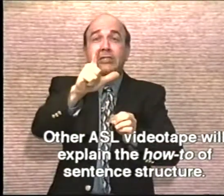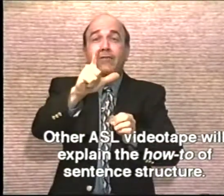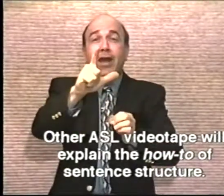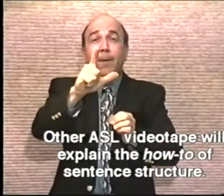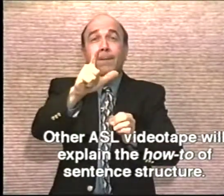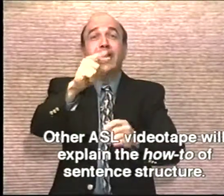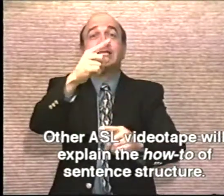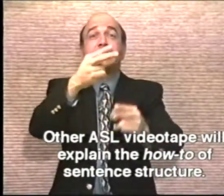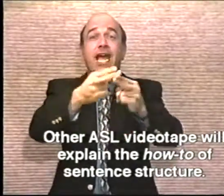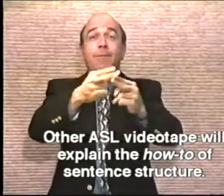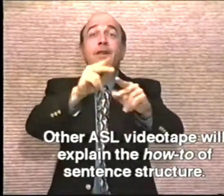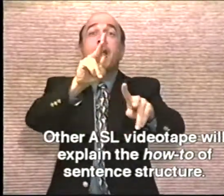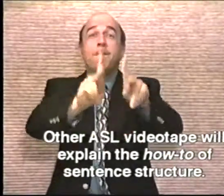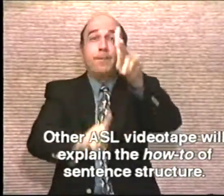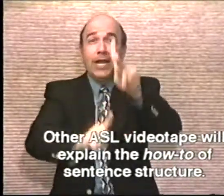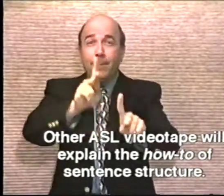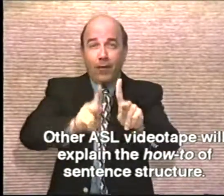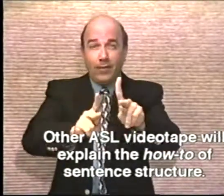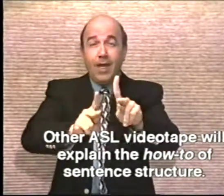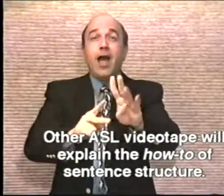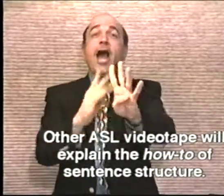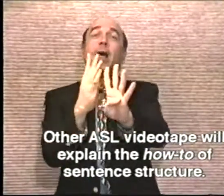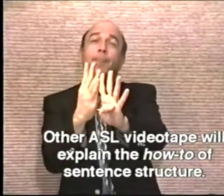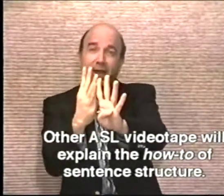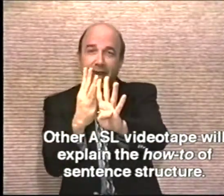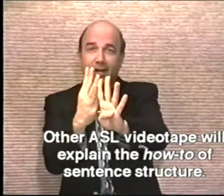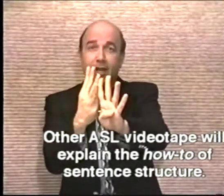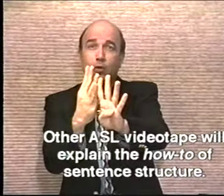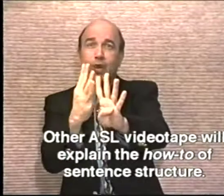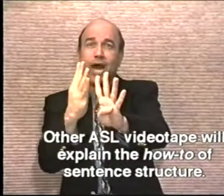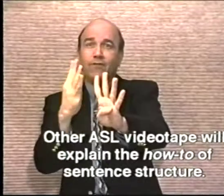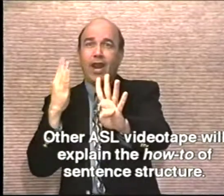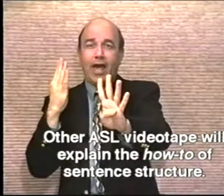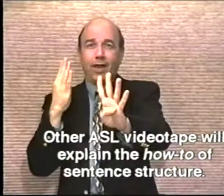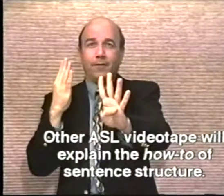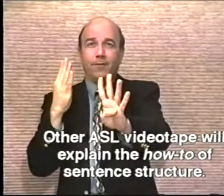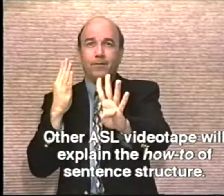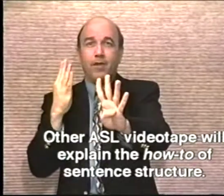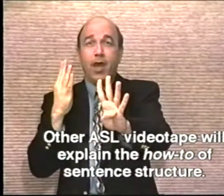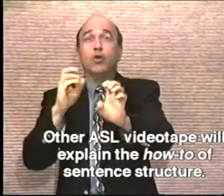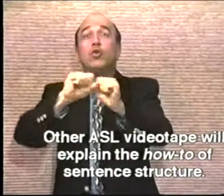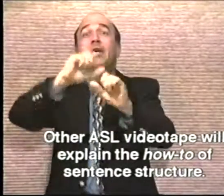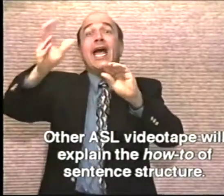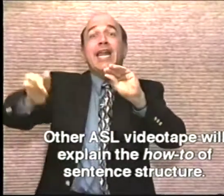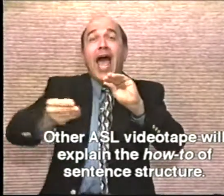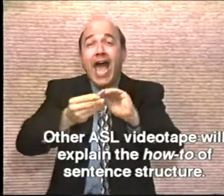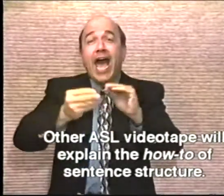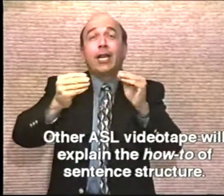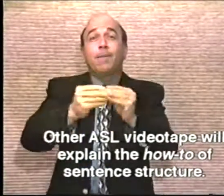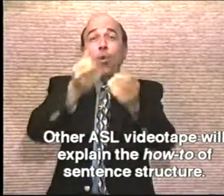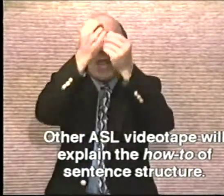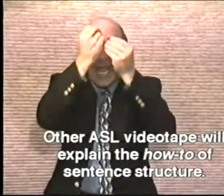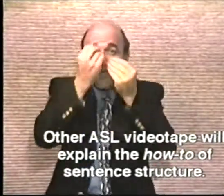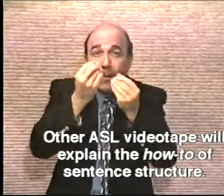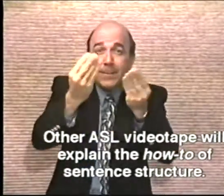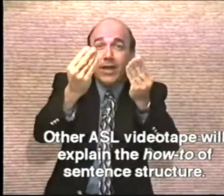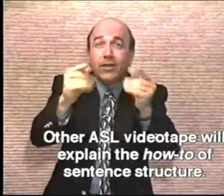classifier by naming people, and then you have a line. You can add more information